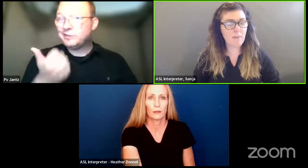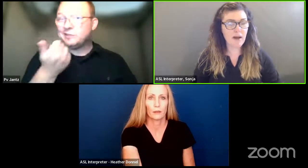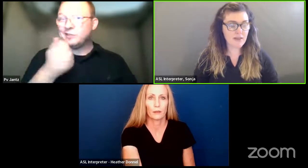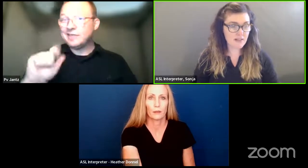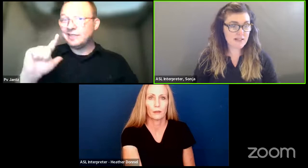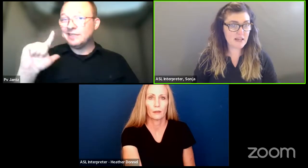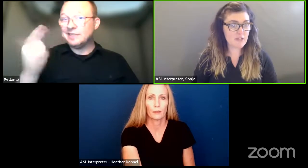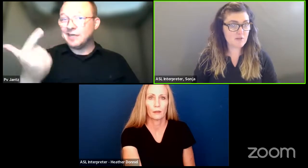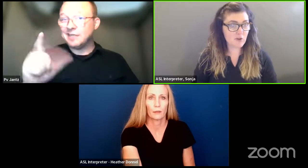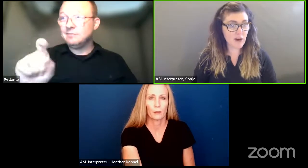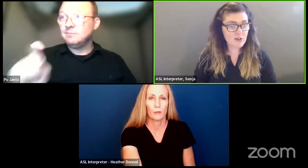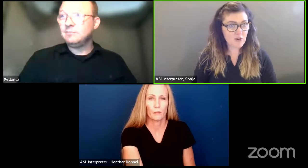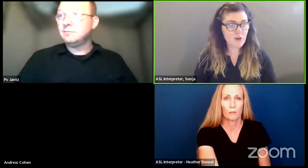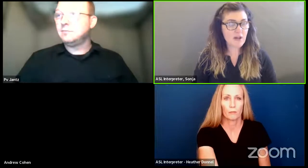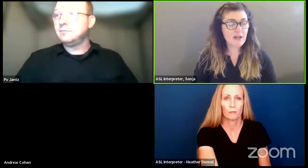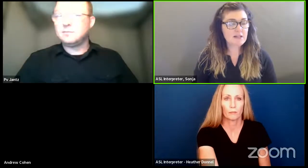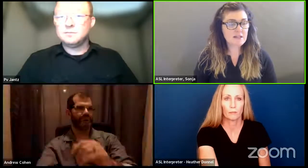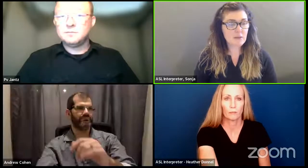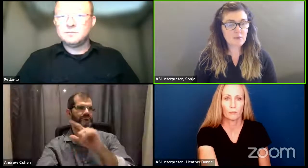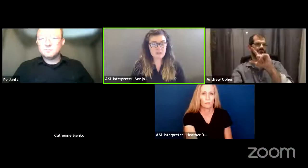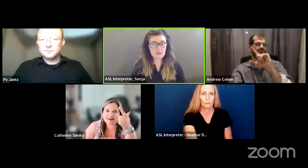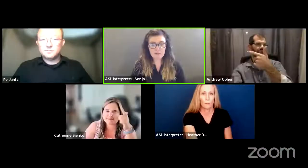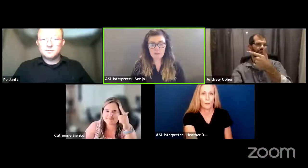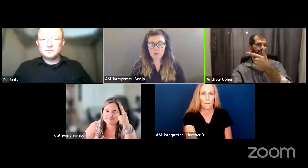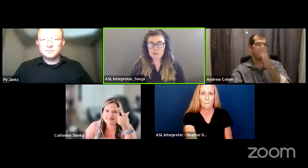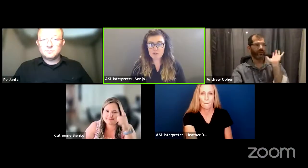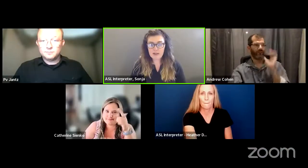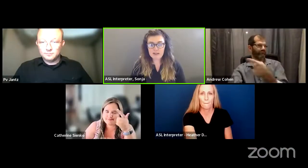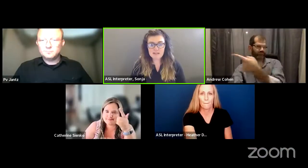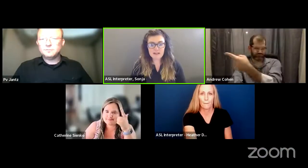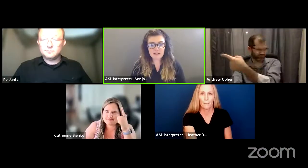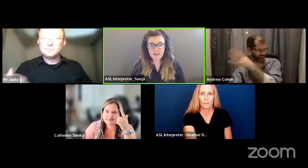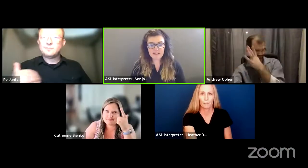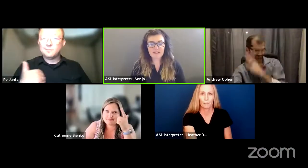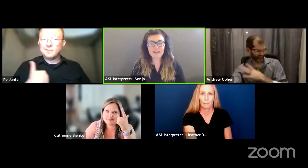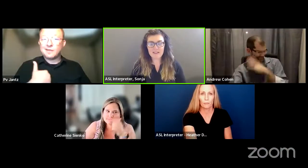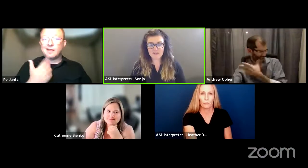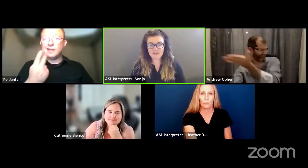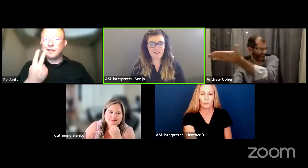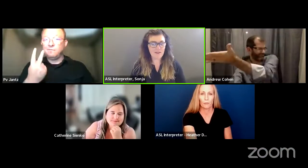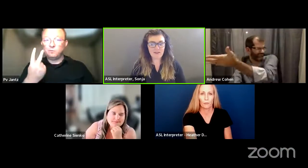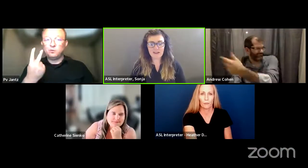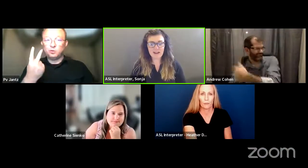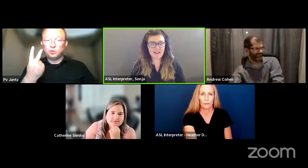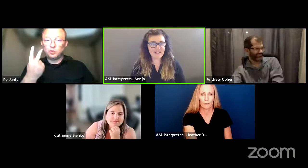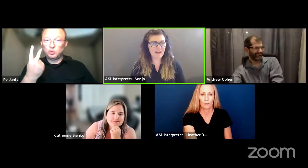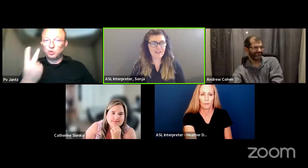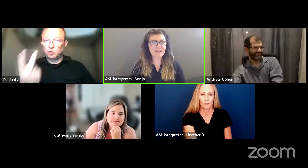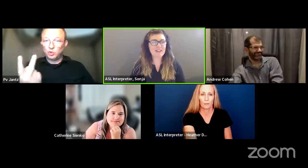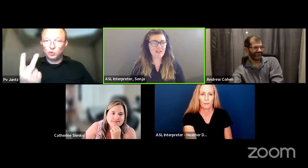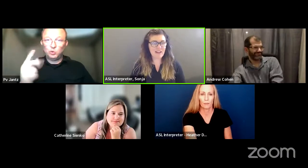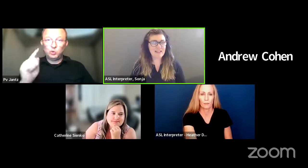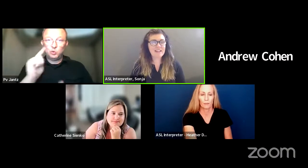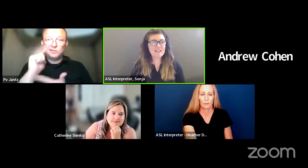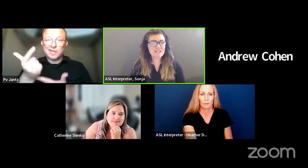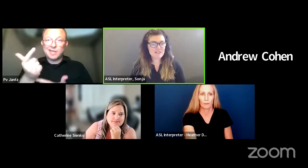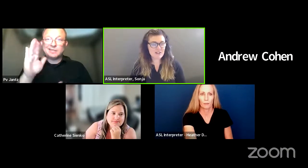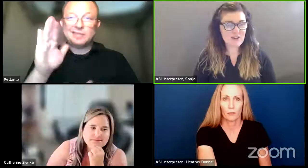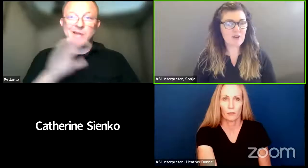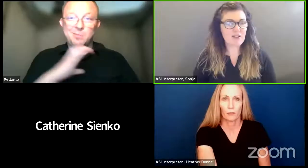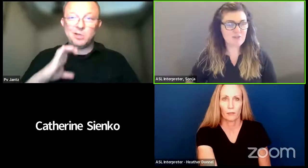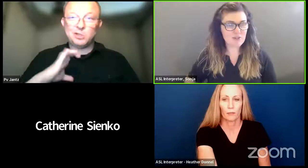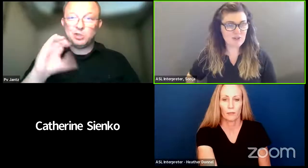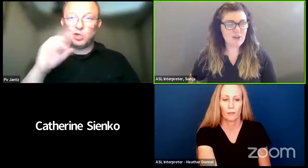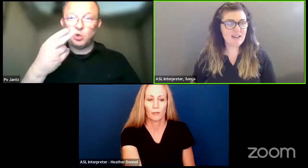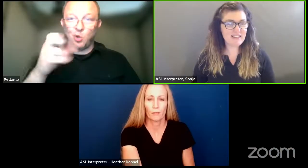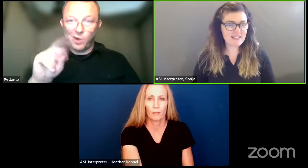presented by the executive director. Does anyone motion that, second that? Oh, okay, you already got it. All right, okay. So